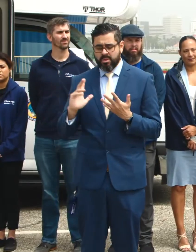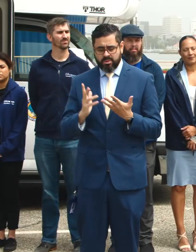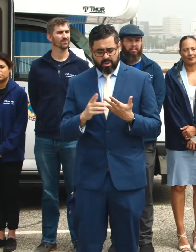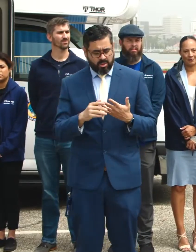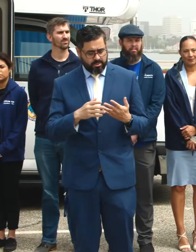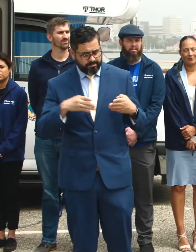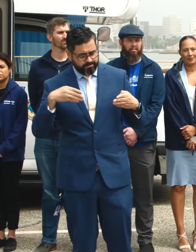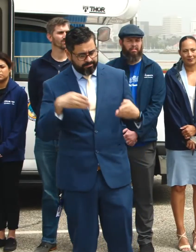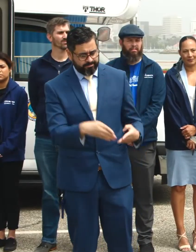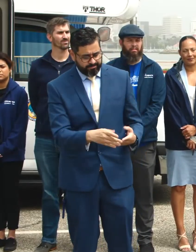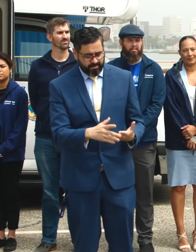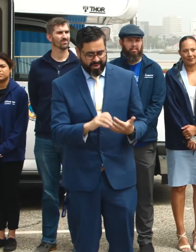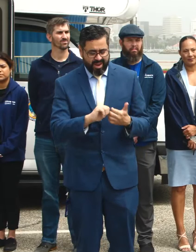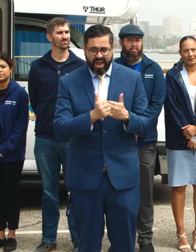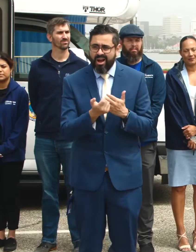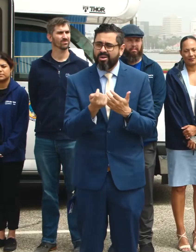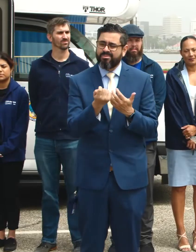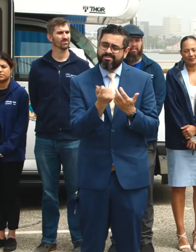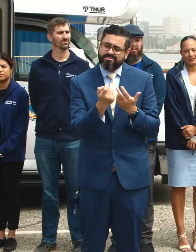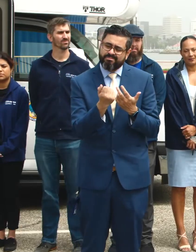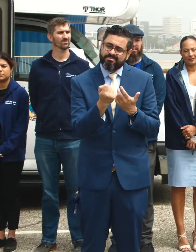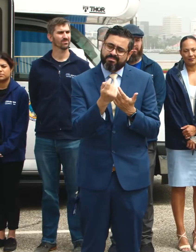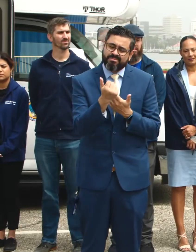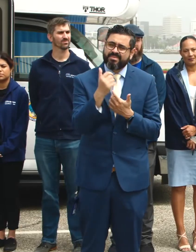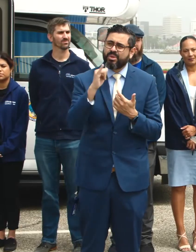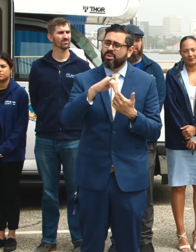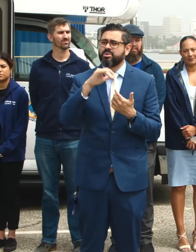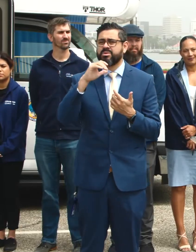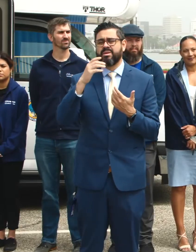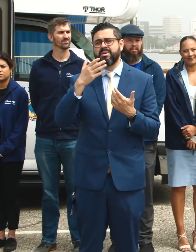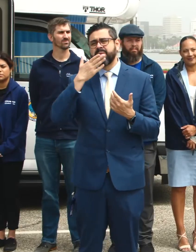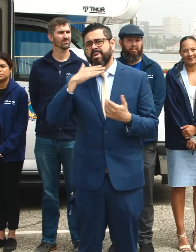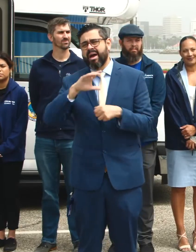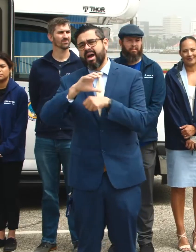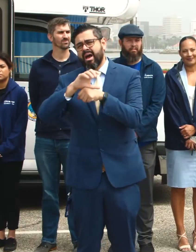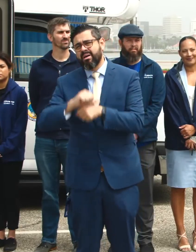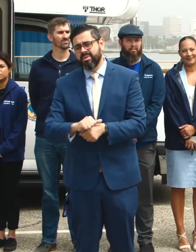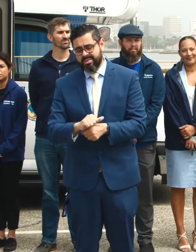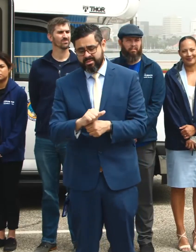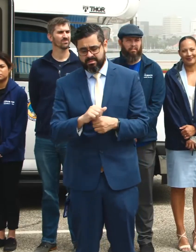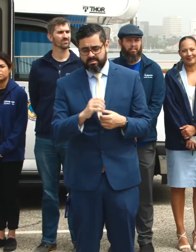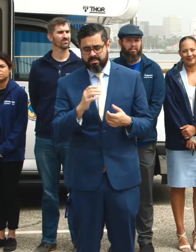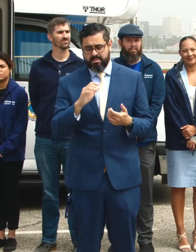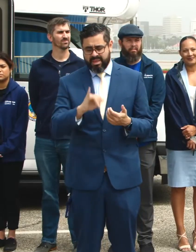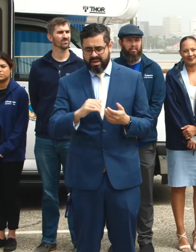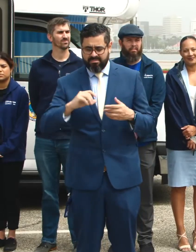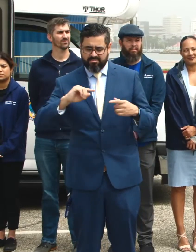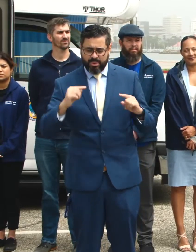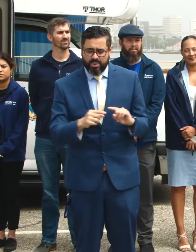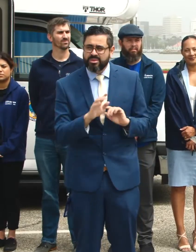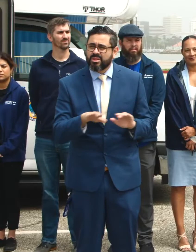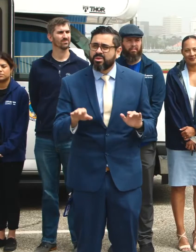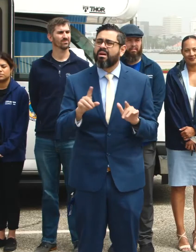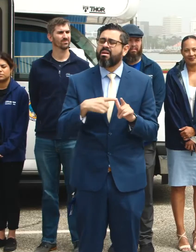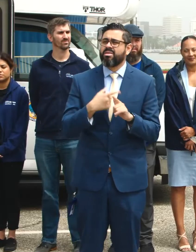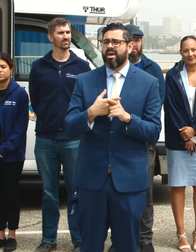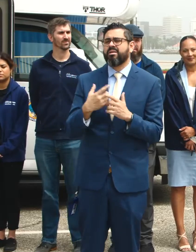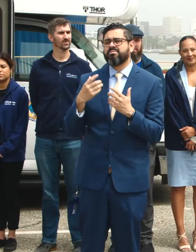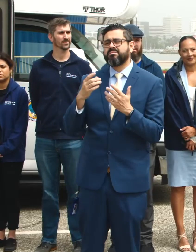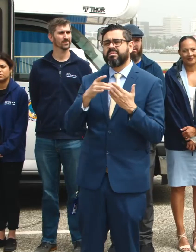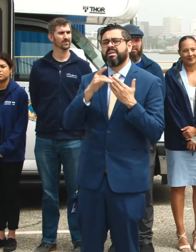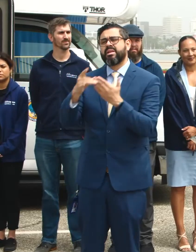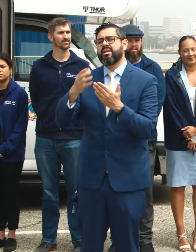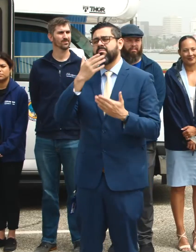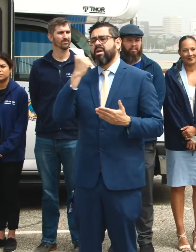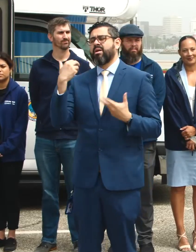that address root causes that ultimately lead to healthier lives. And so this data is good. It helps us to better understand